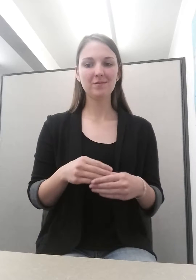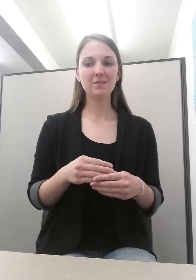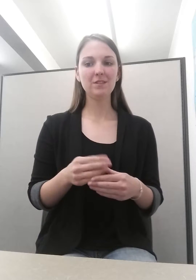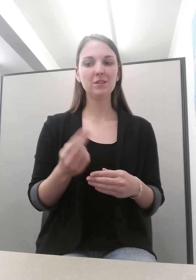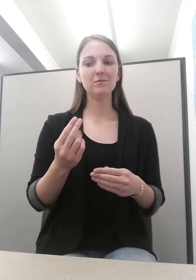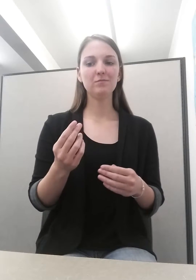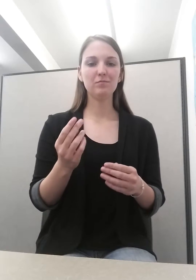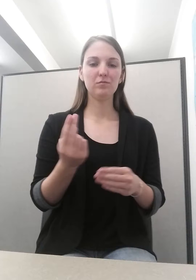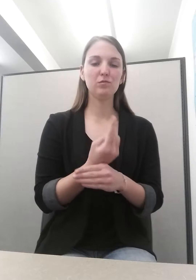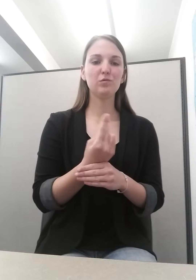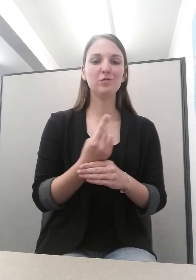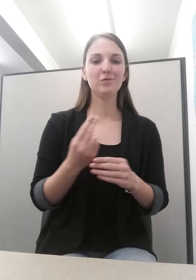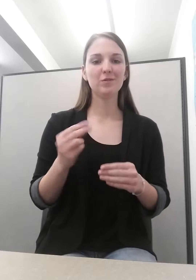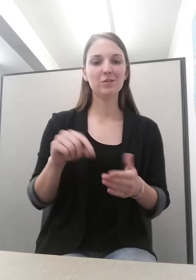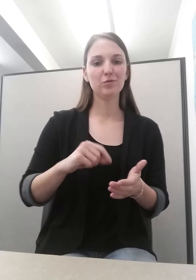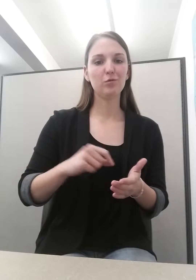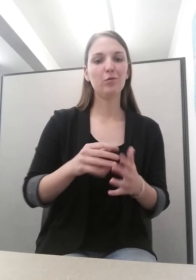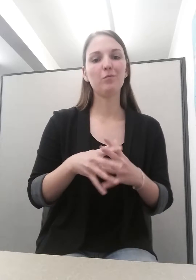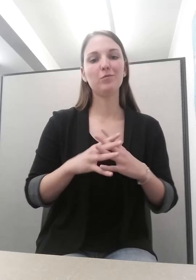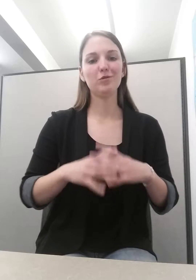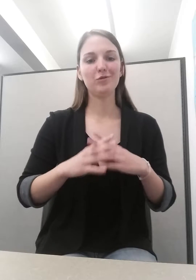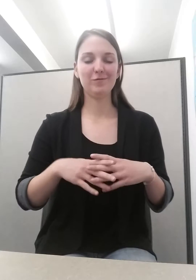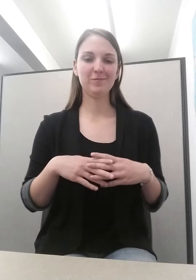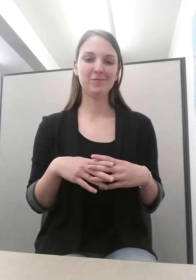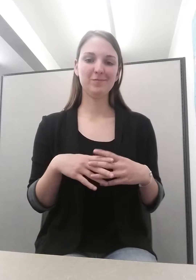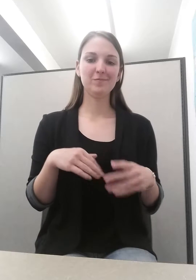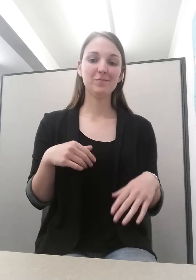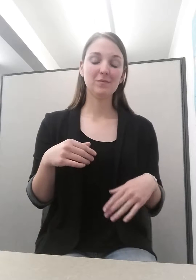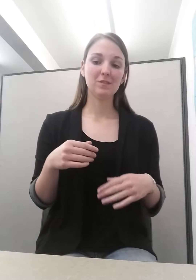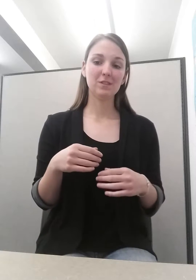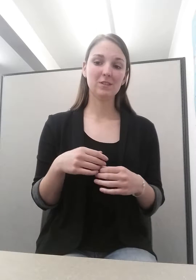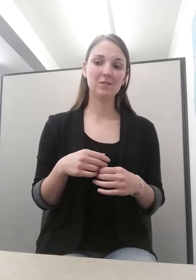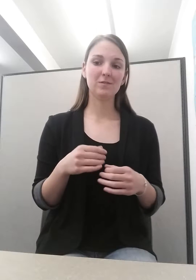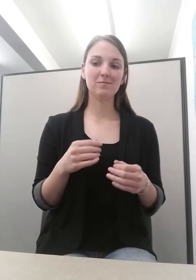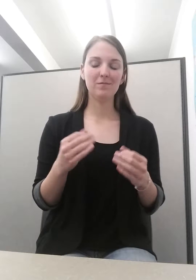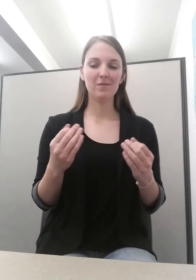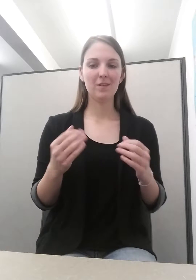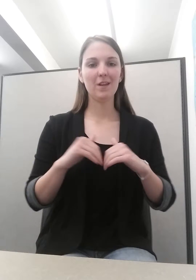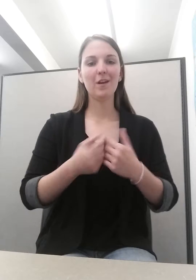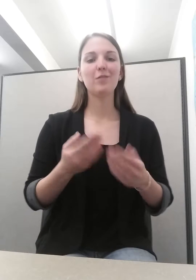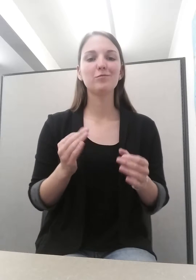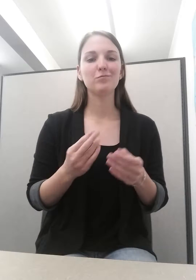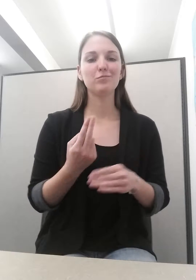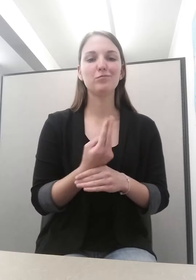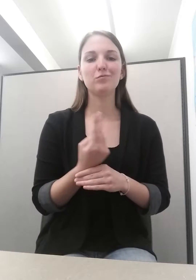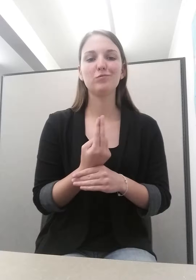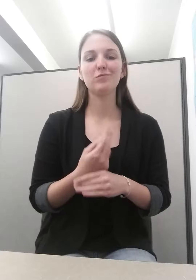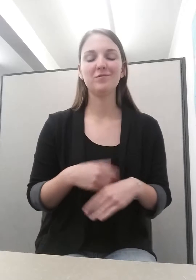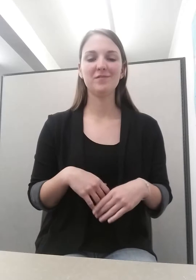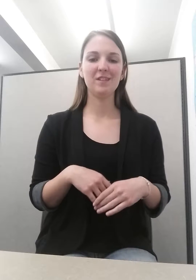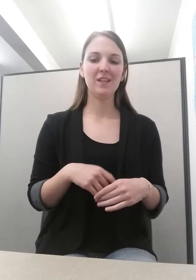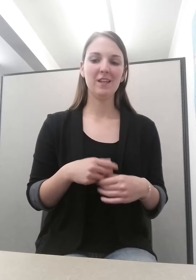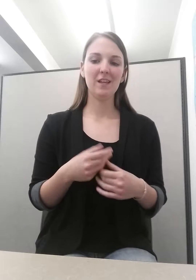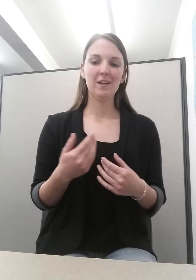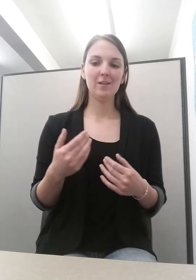wheel on the right. It has a needle and a needle foot